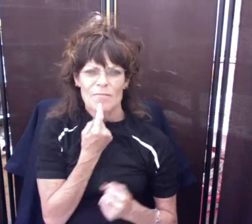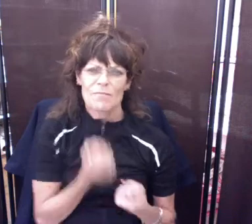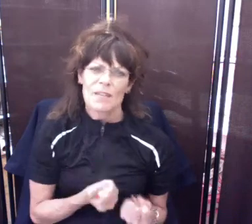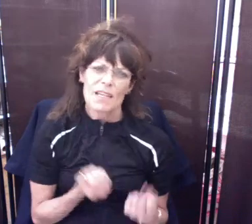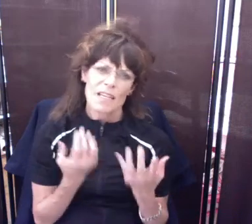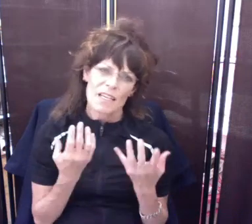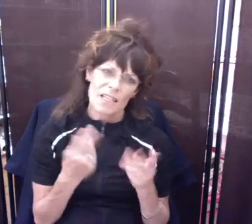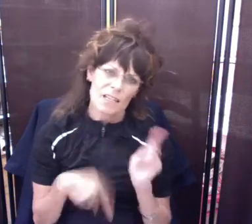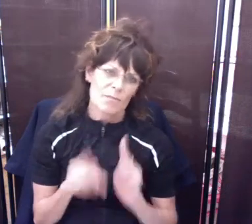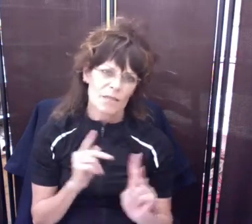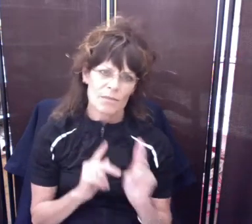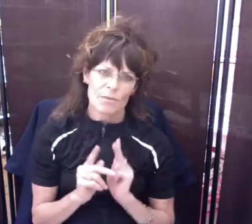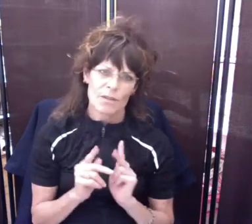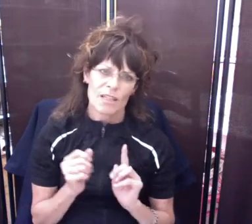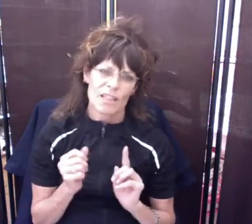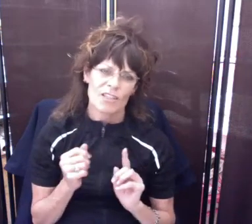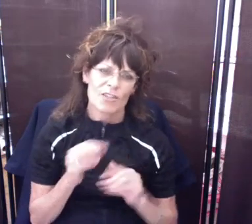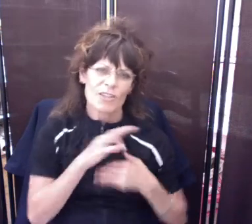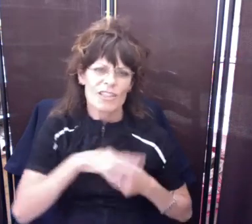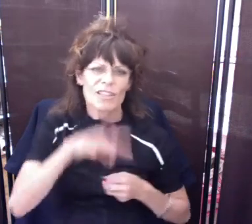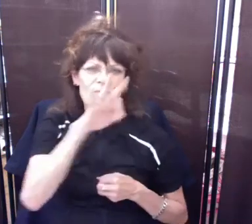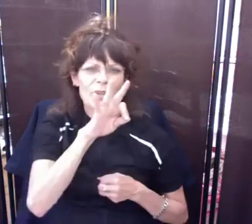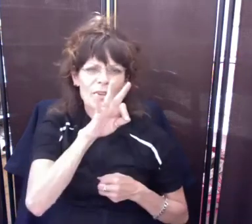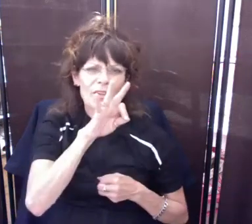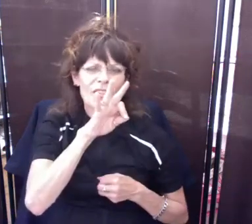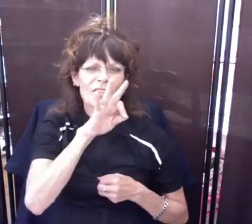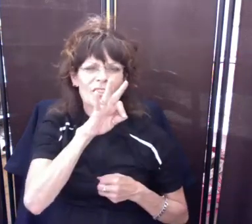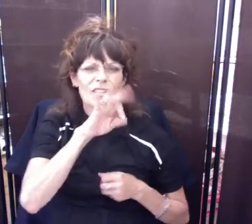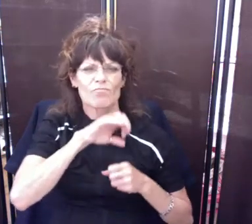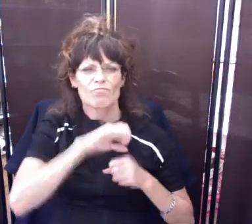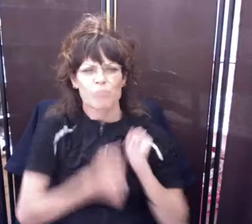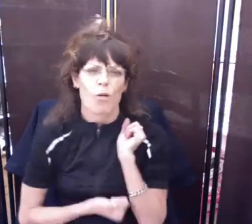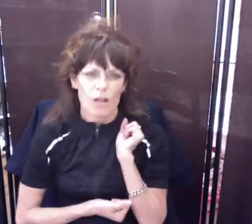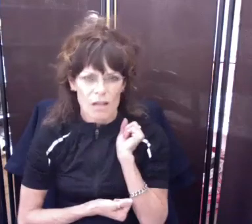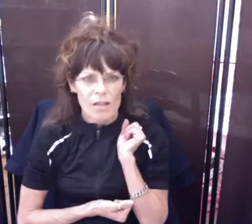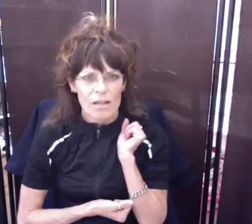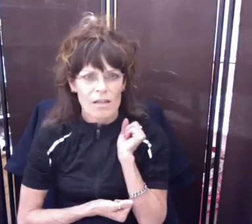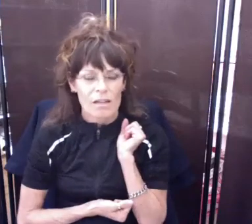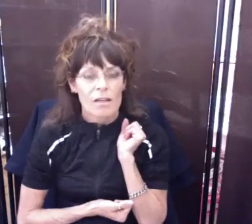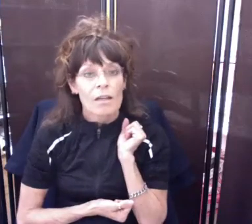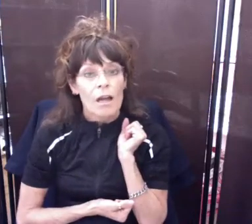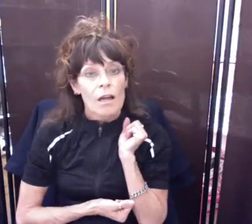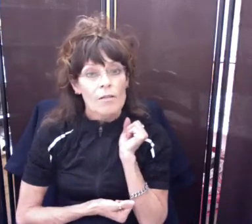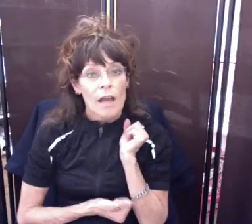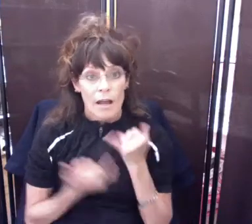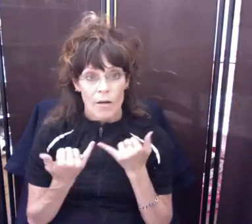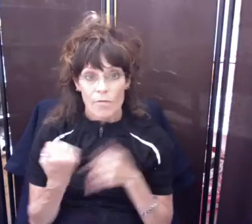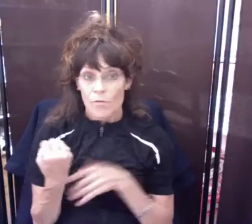going to impact your spirit. We come in here with broken spirits. What I believe the 12 steps are designed to do is